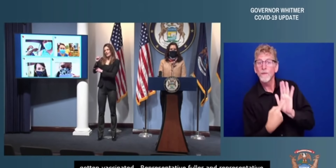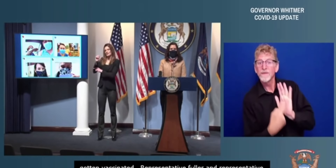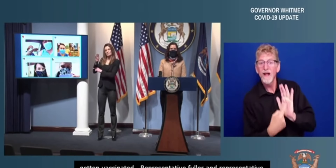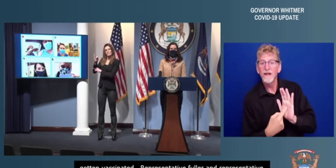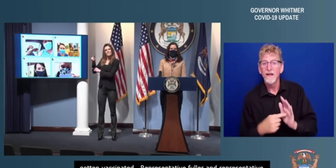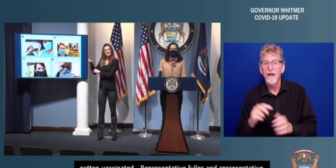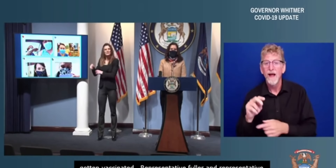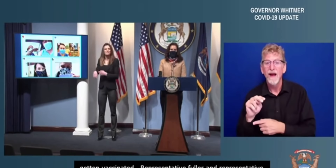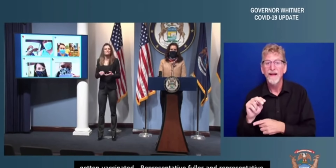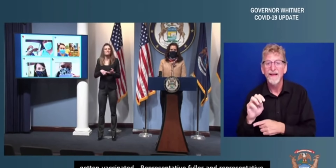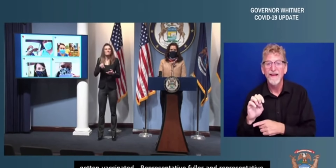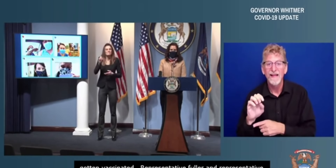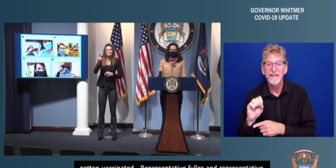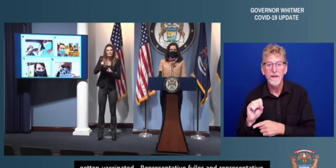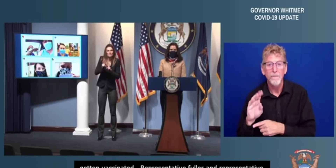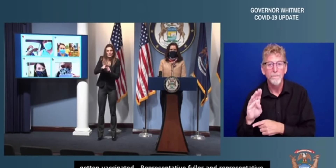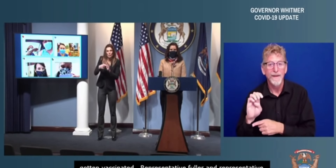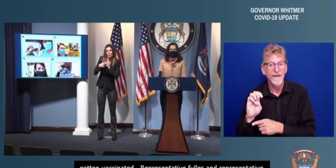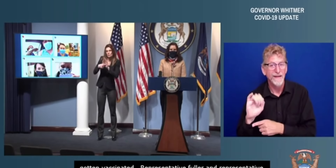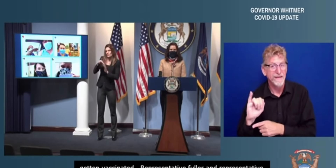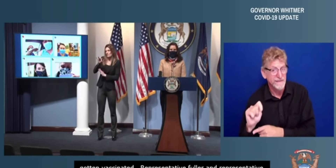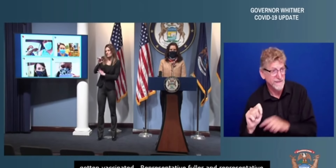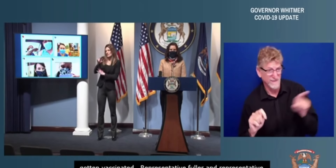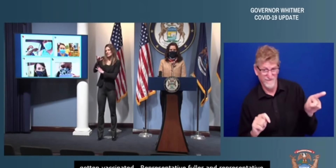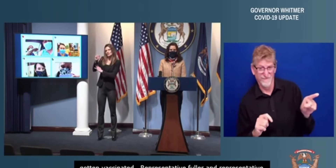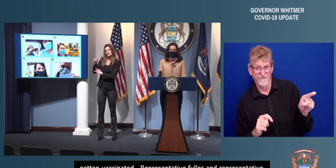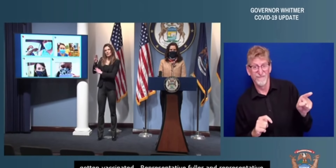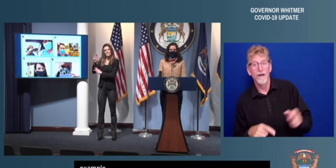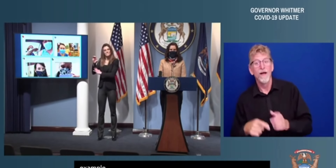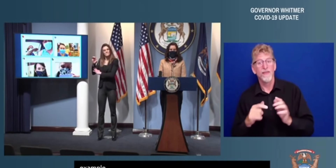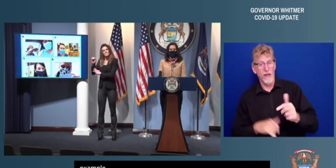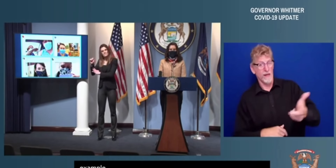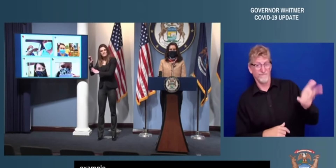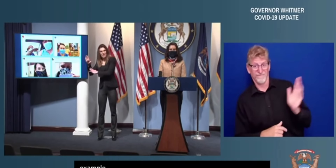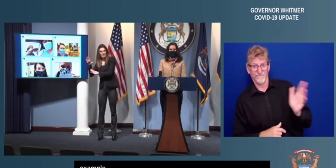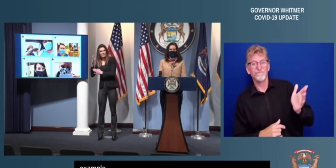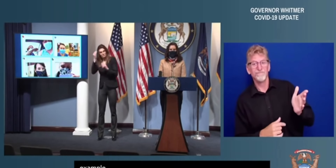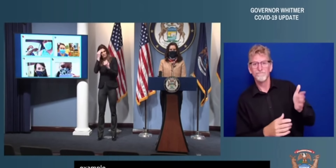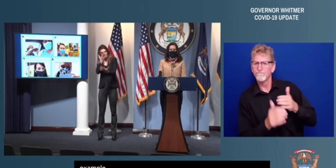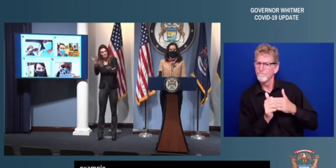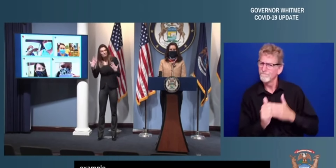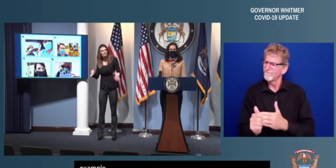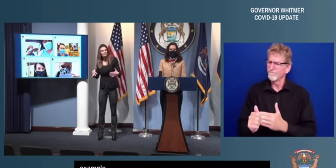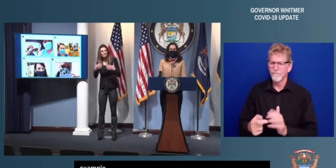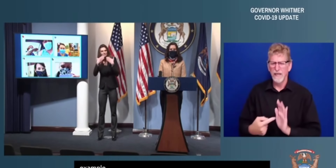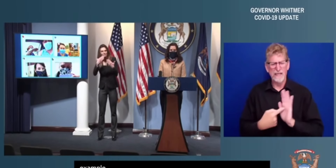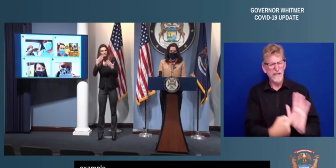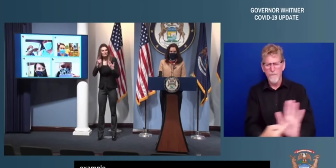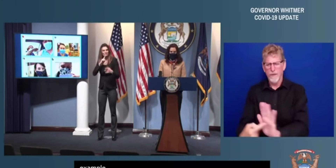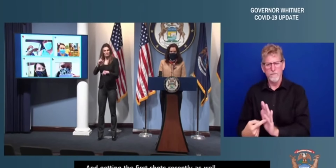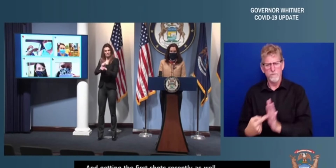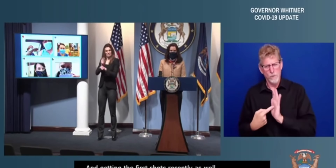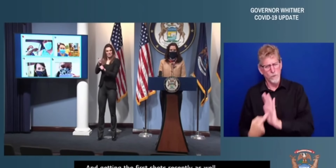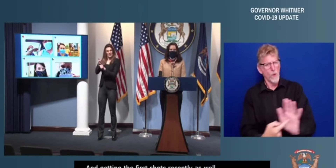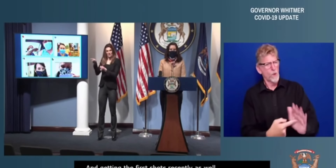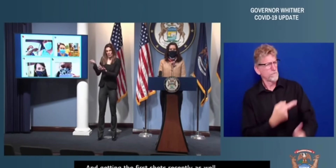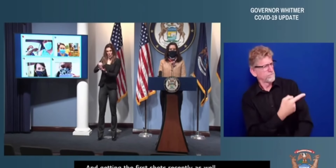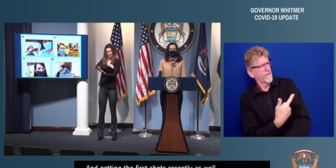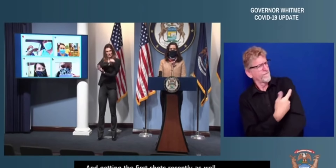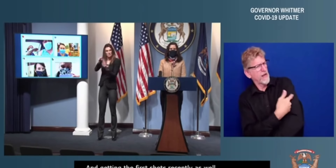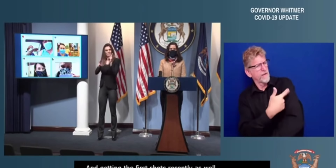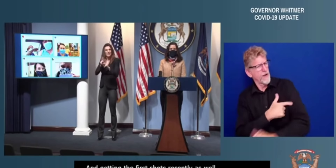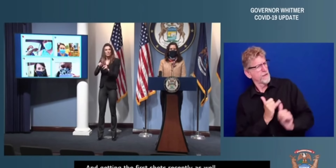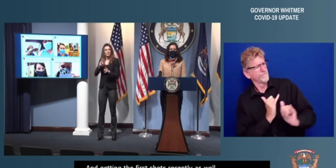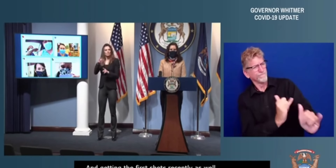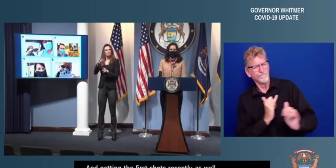Felicia Braybeck for leading by example and getting their first shots recently as well. Those are legislators from both sides of the aisle,